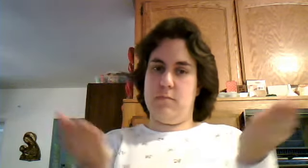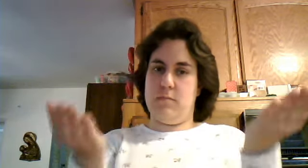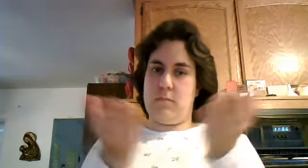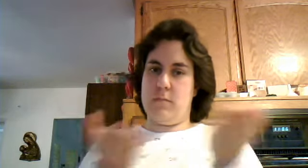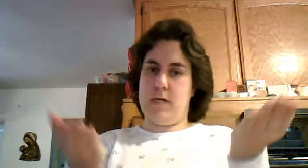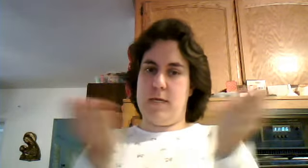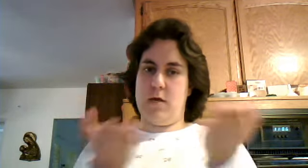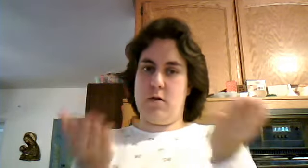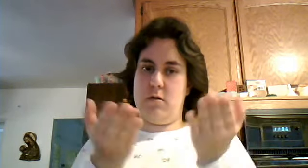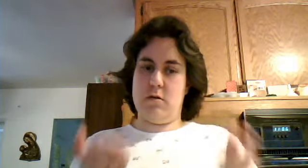here.